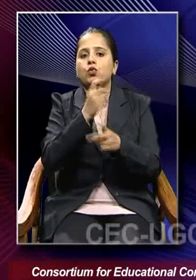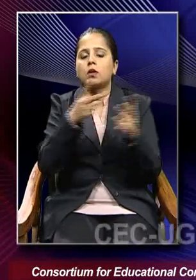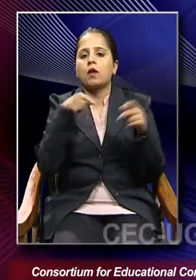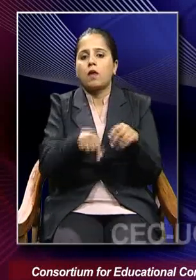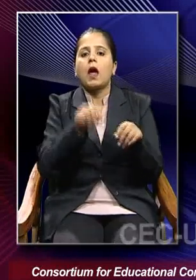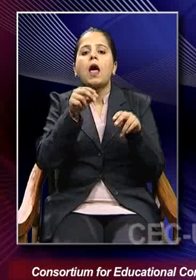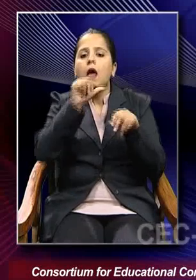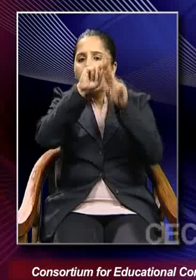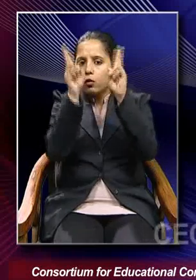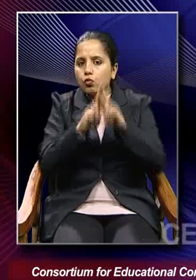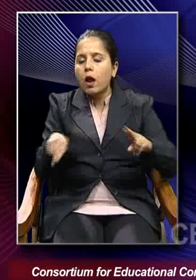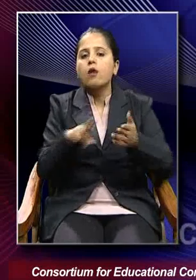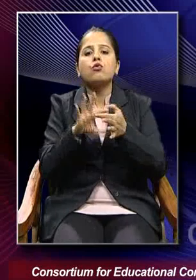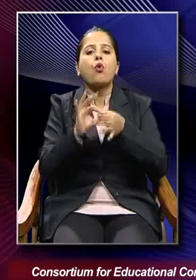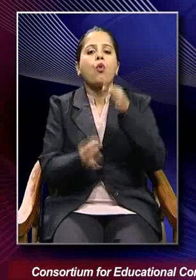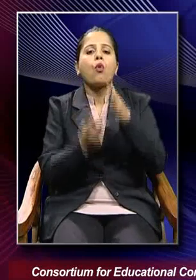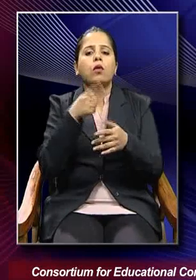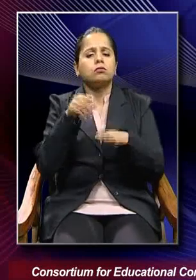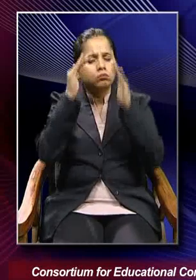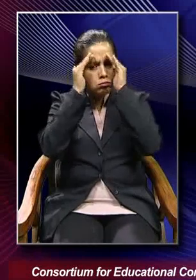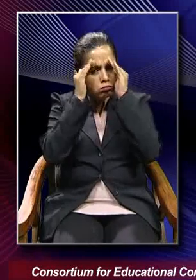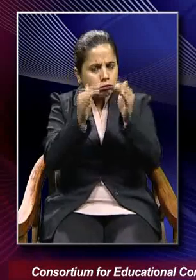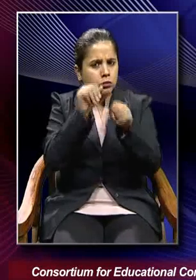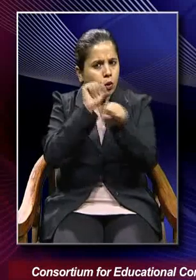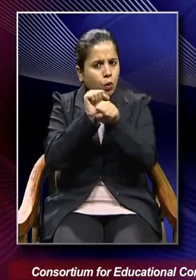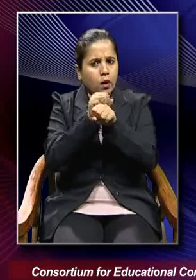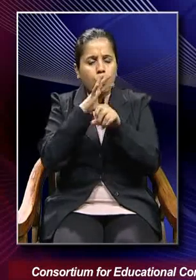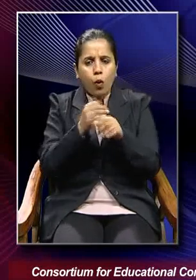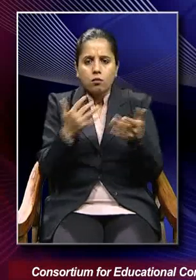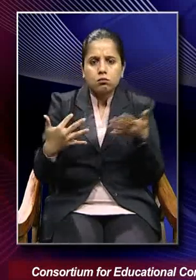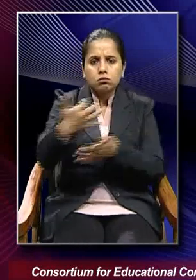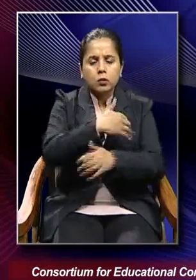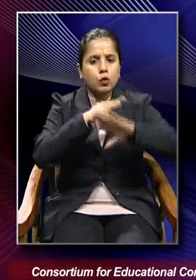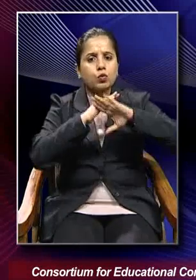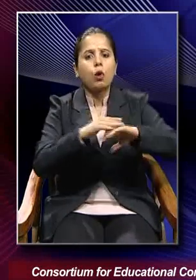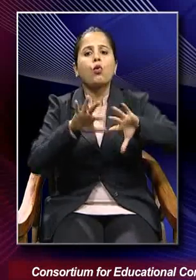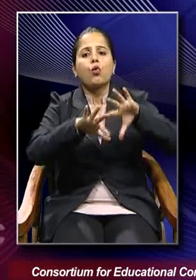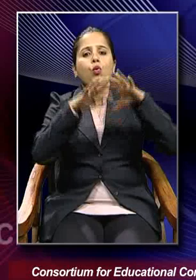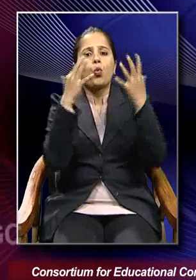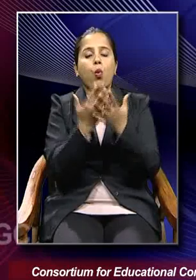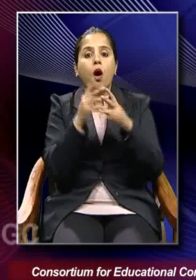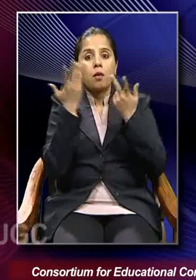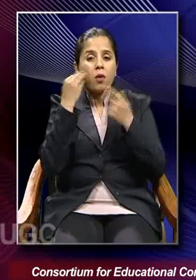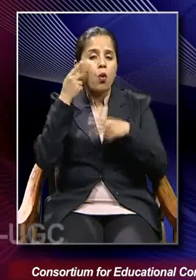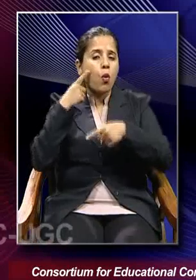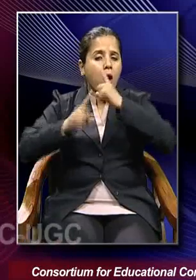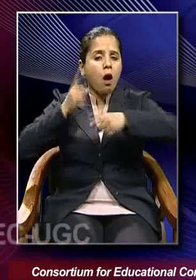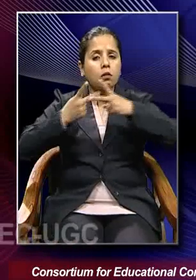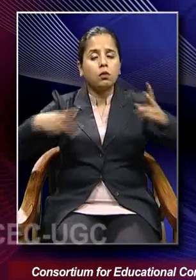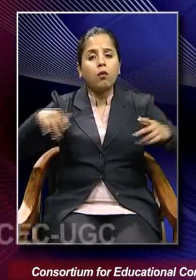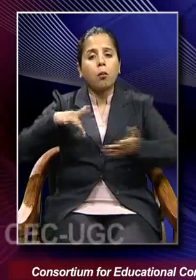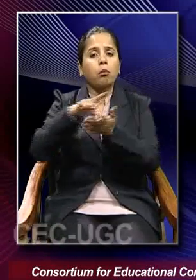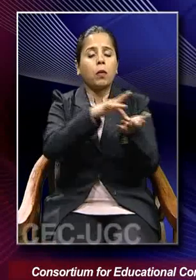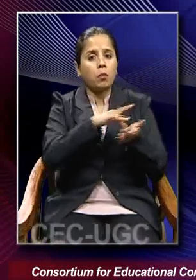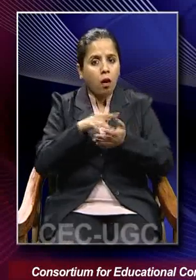international organization dedicated to the conservation of world's monuments and sites, that